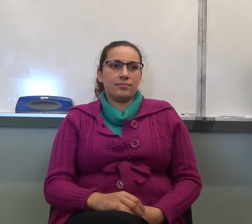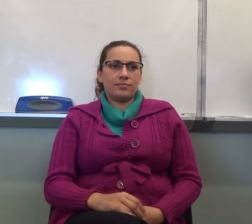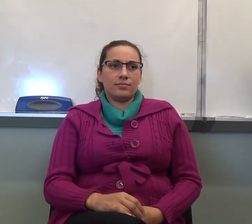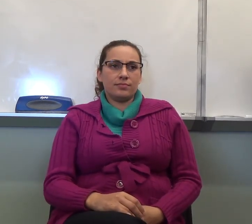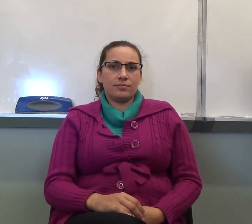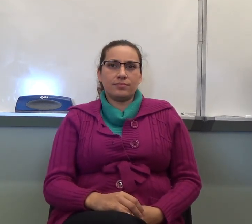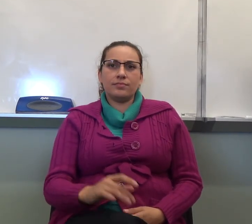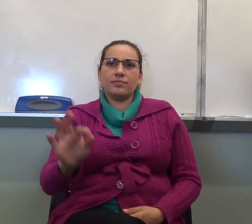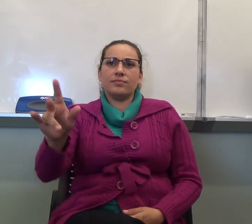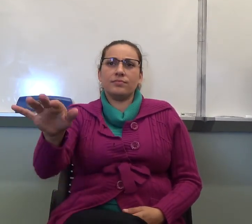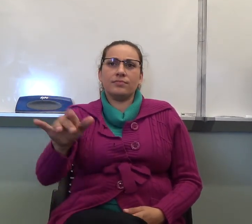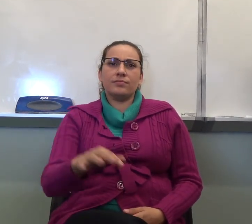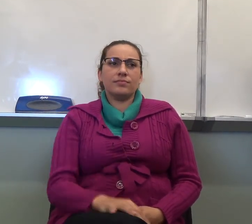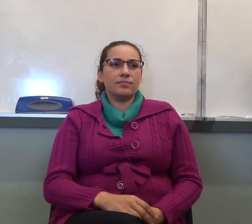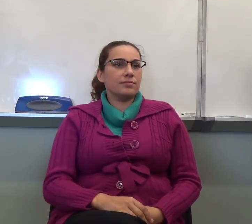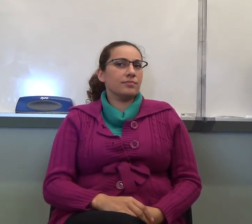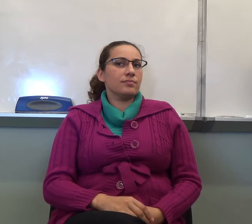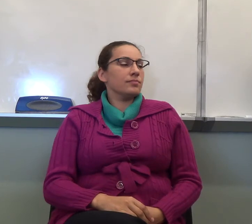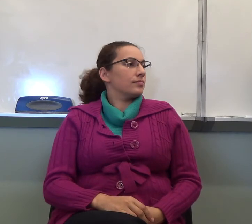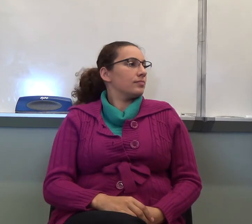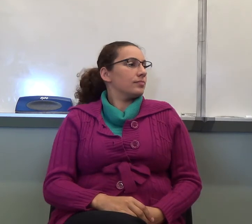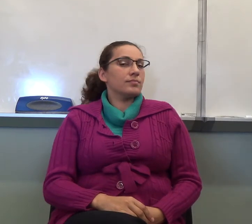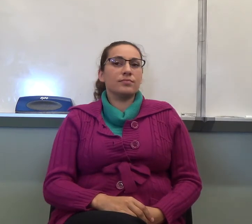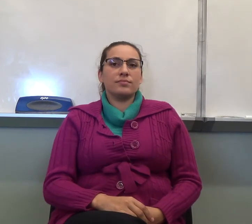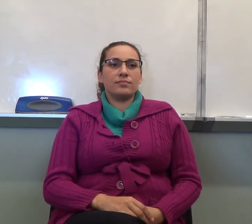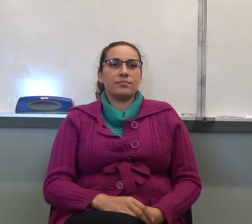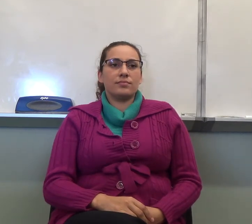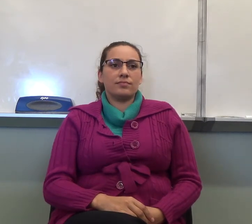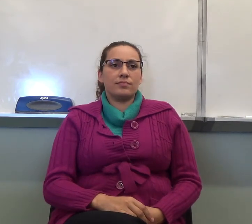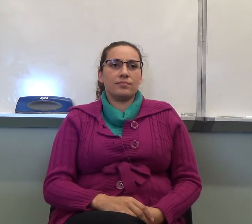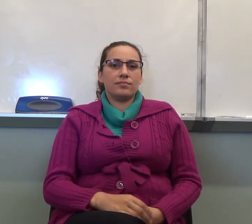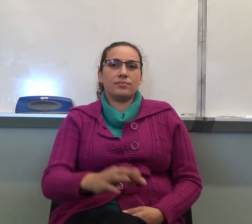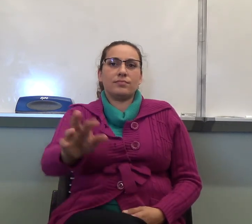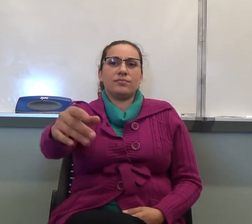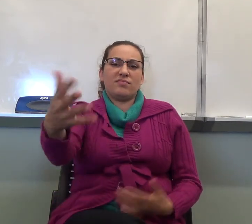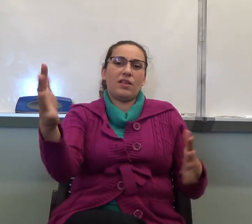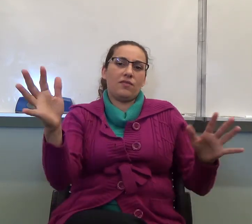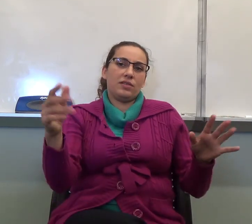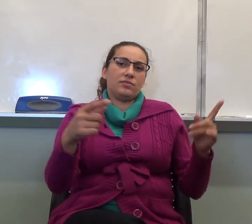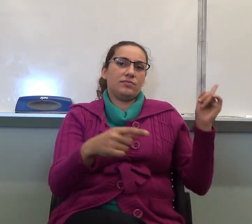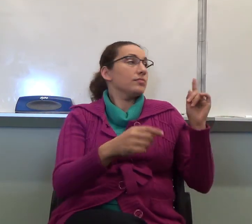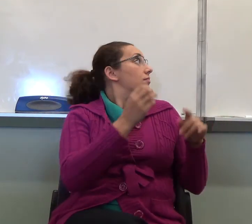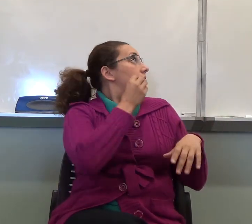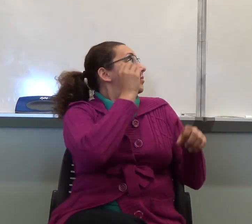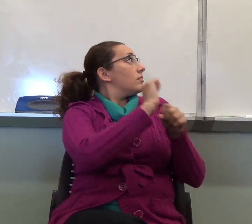Does that symbol show up in Finland? Say again? Does that symbol show up in Finland, or is that like a replacement?